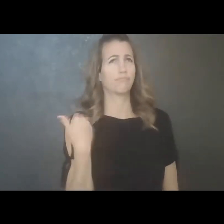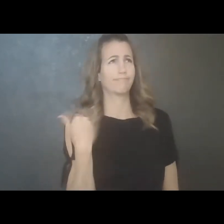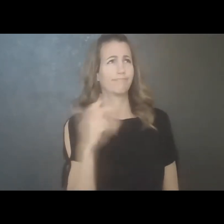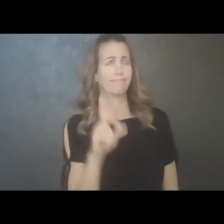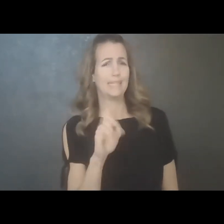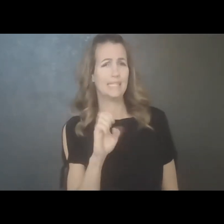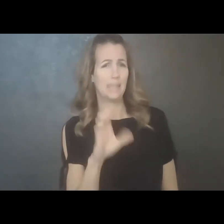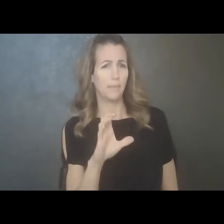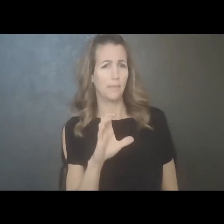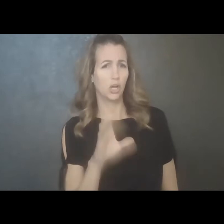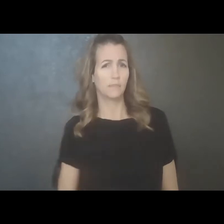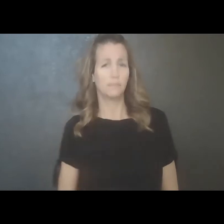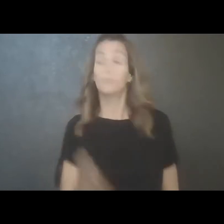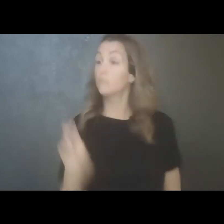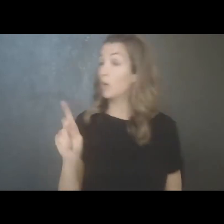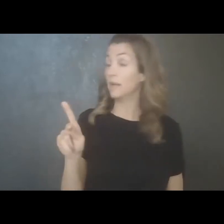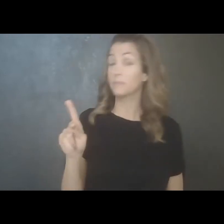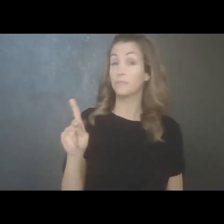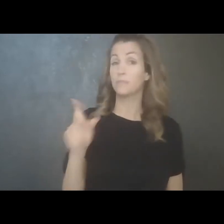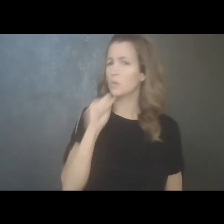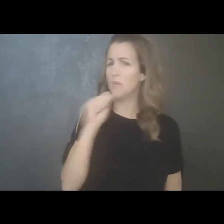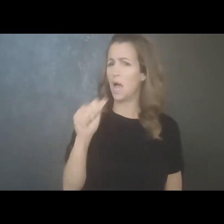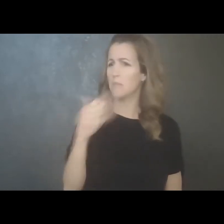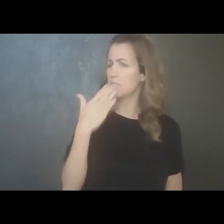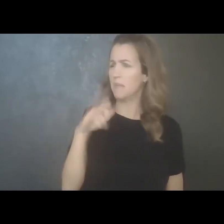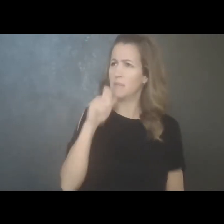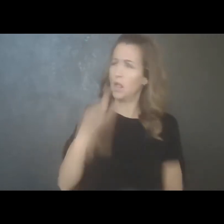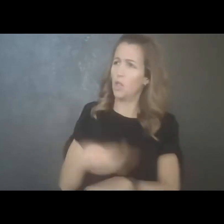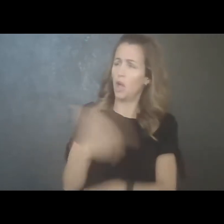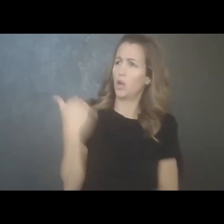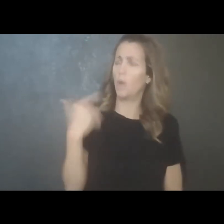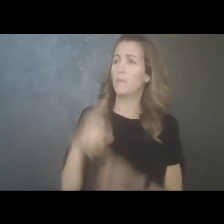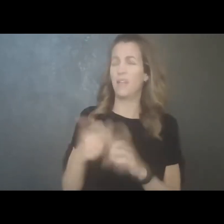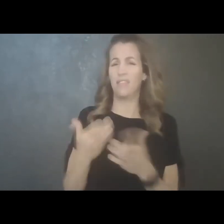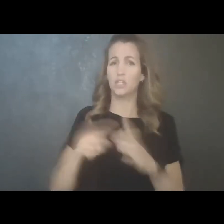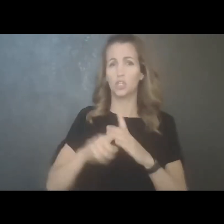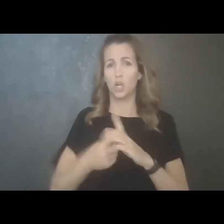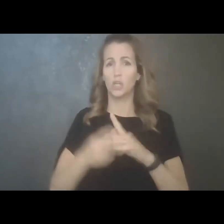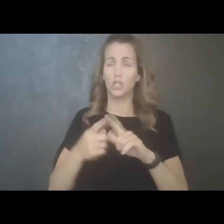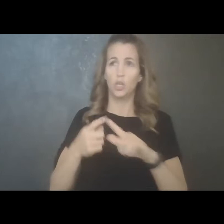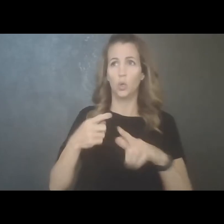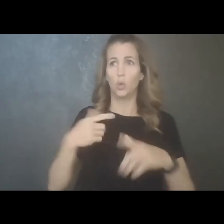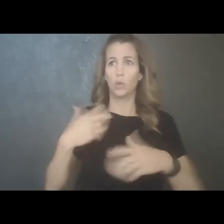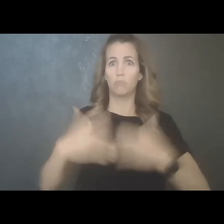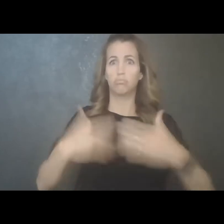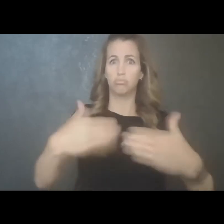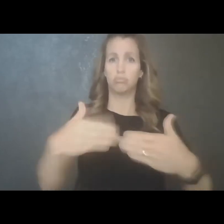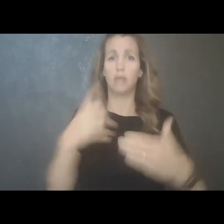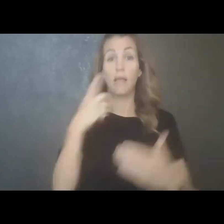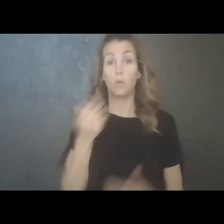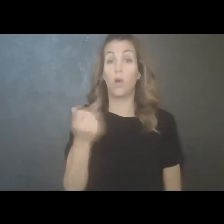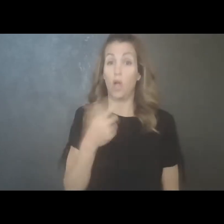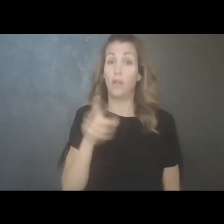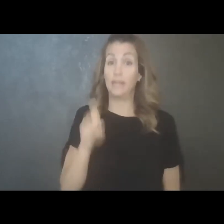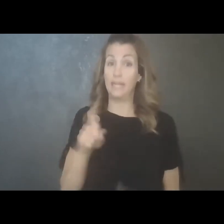December. Okay, December. Okay, so it wasn't too bad. Yeah, it wasn't too long ago. Things are starting to pick up and people are starting to travel more. I think we all do need a